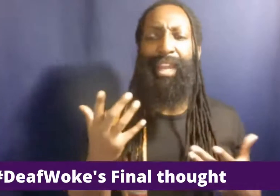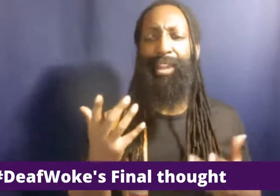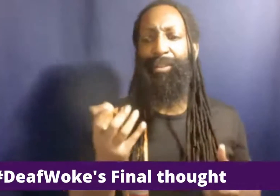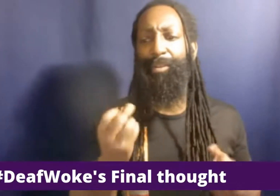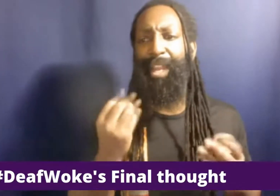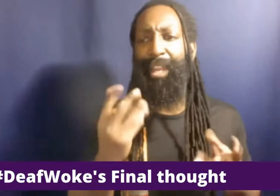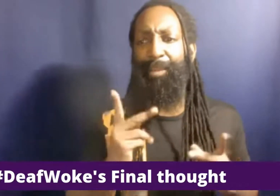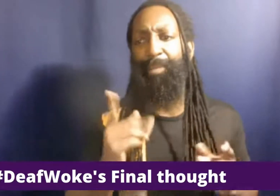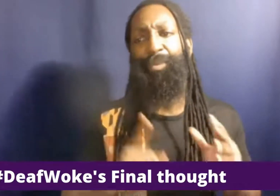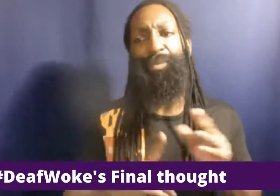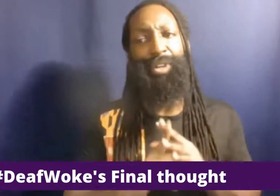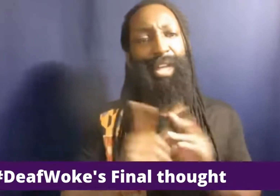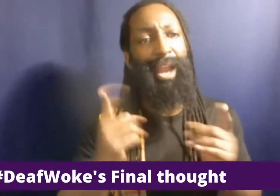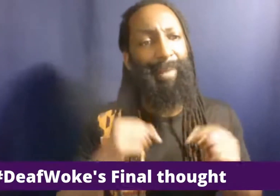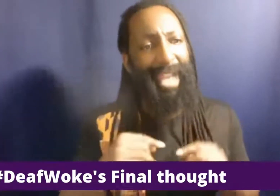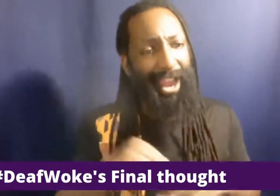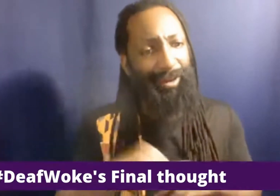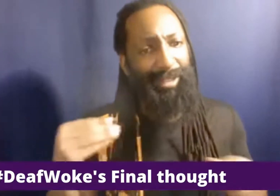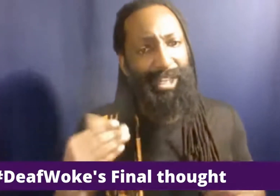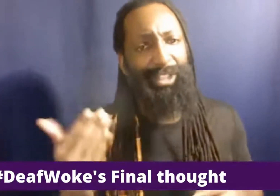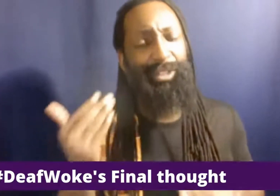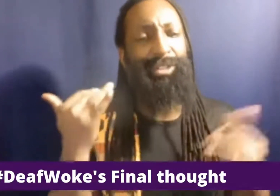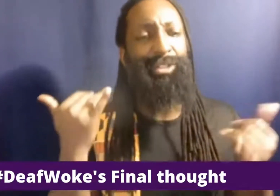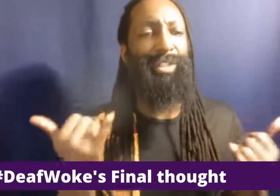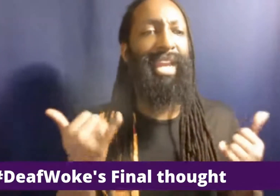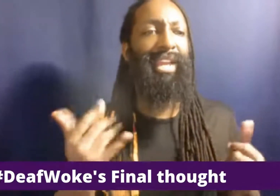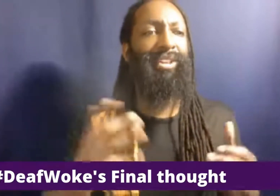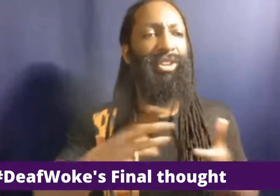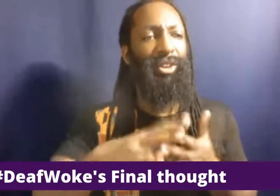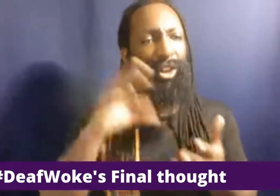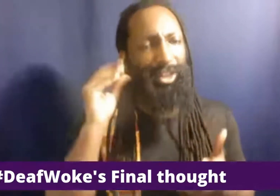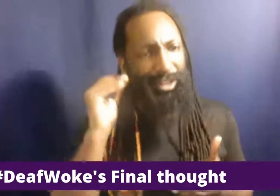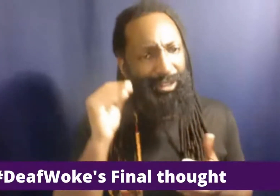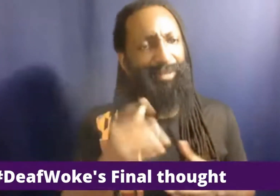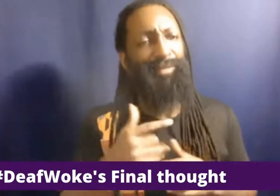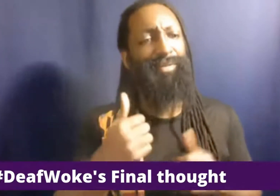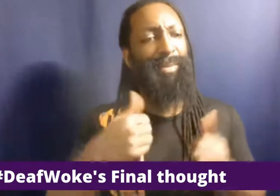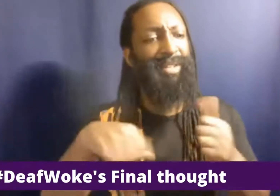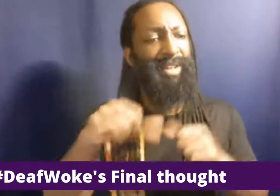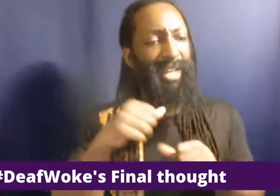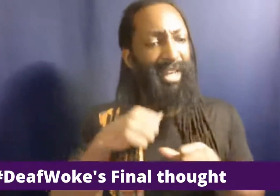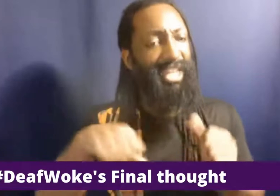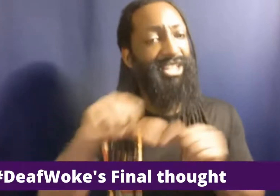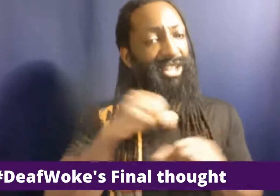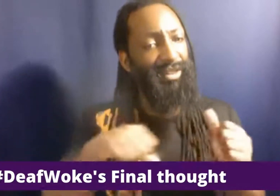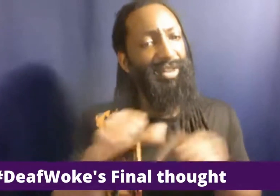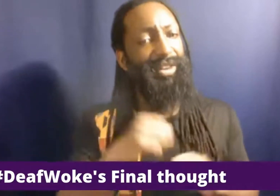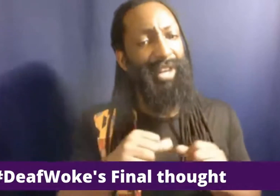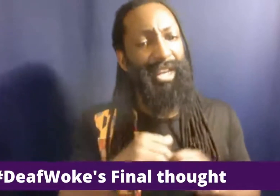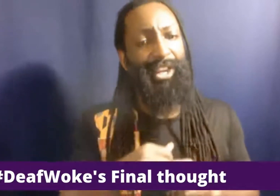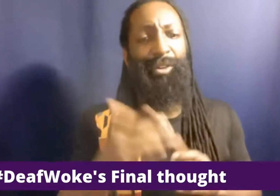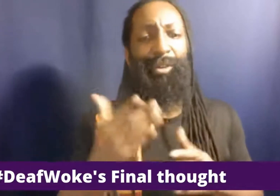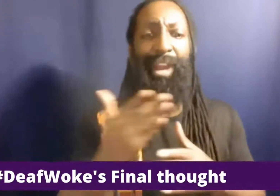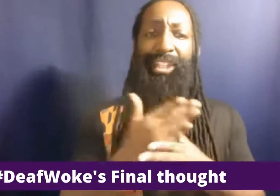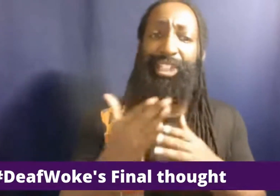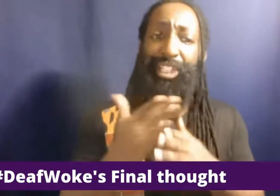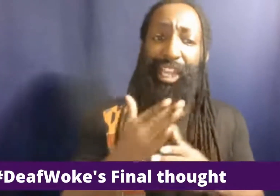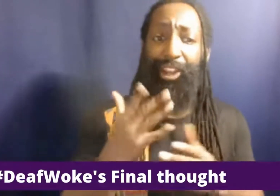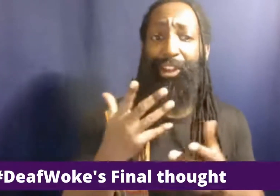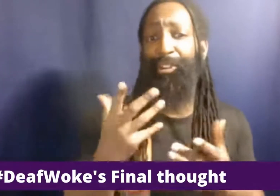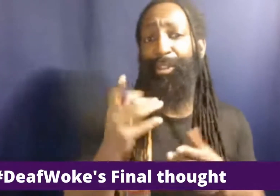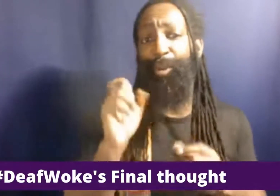just thank many people for coming out today to learn from each other,